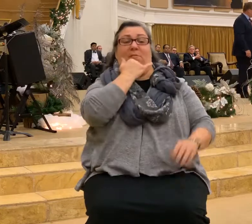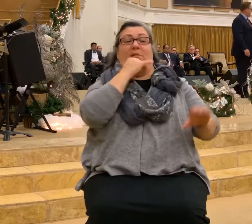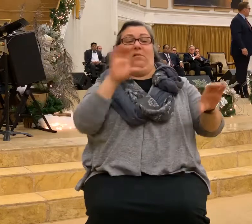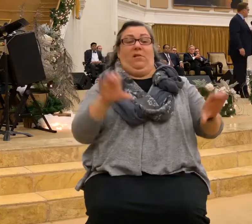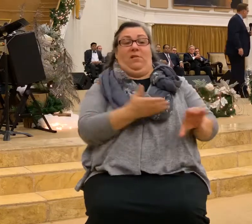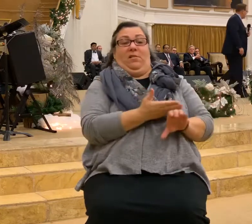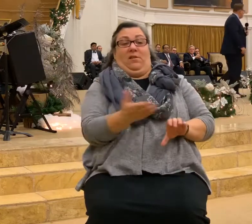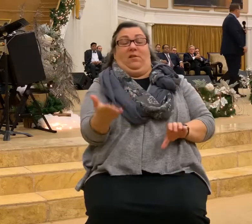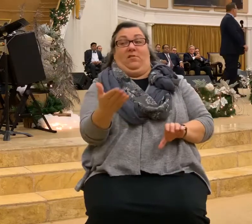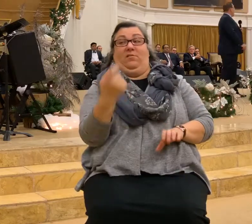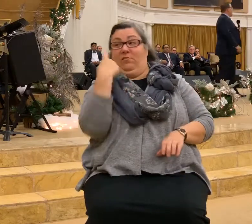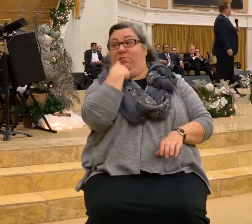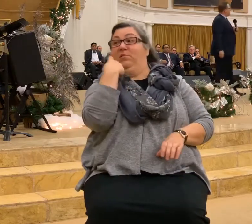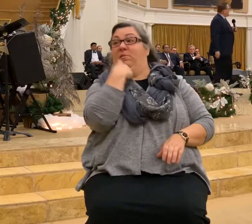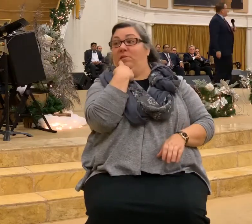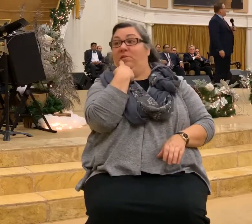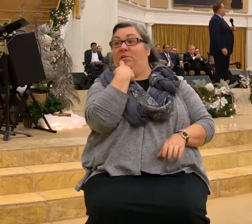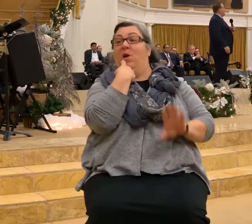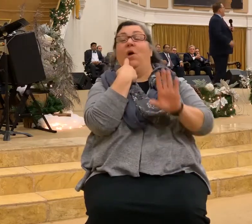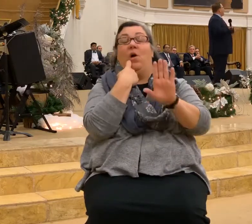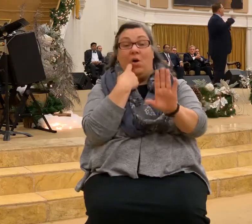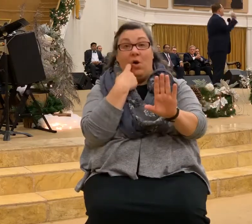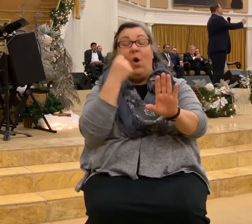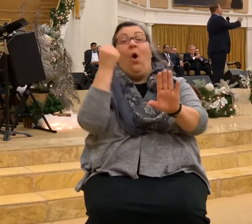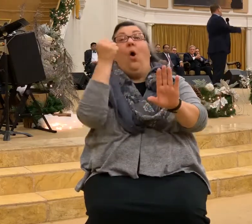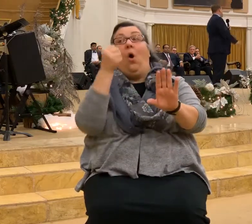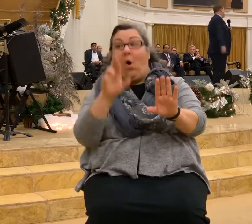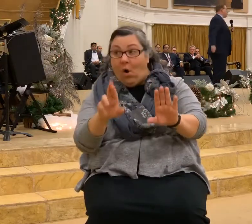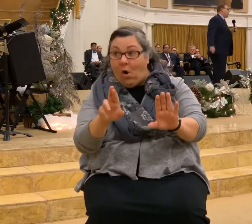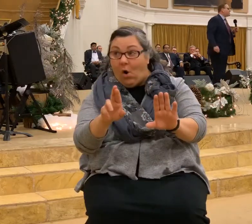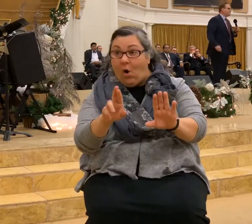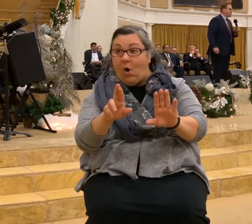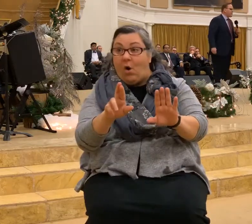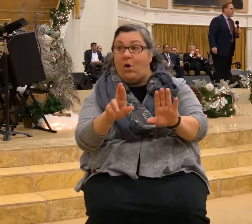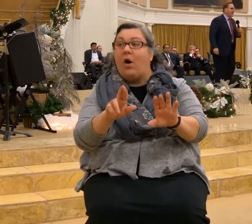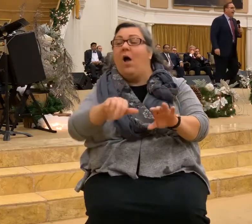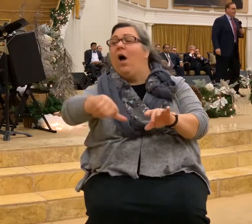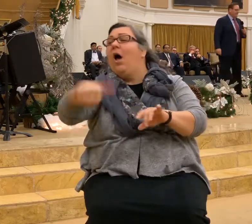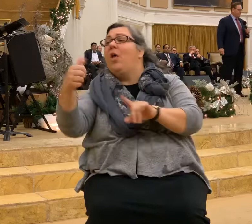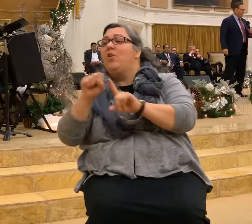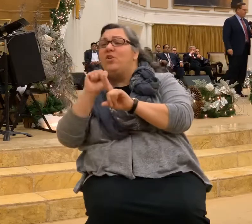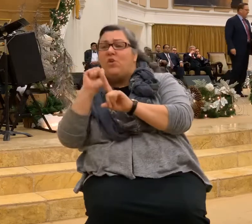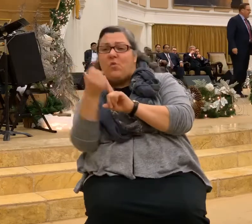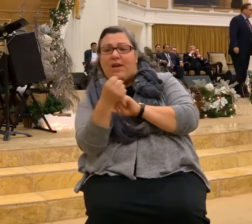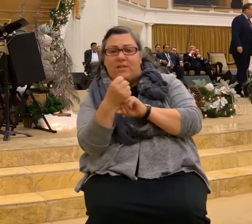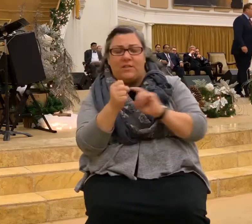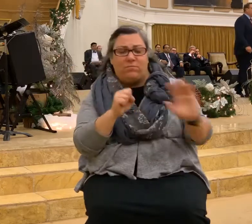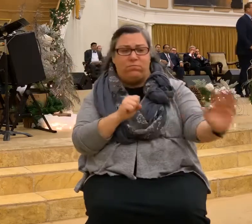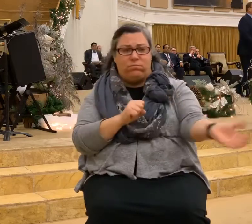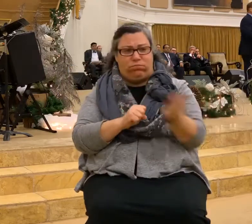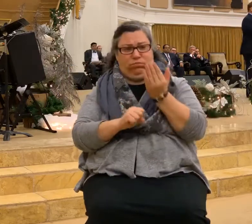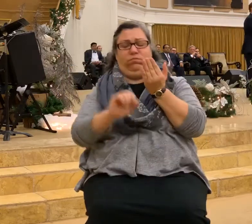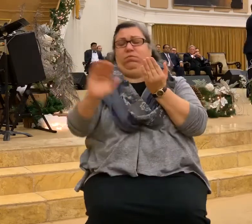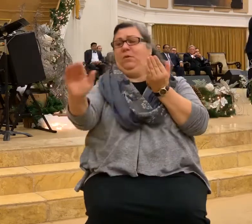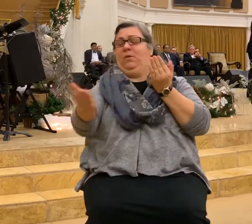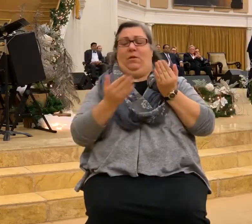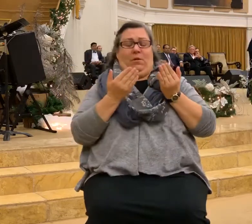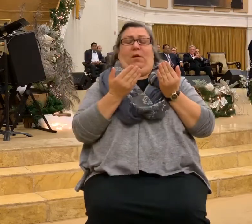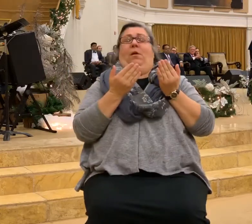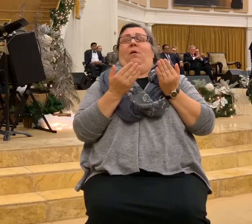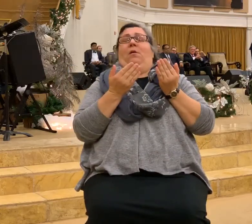days. Or you've been up against some situations in your life that you don't feel